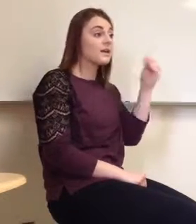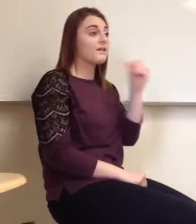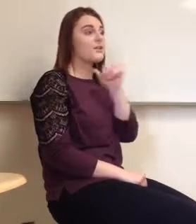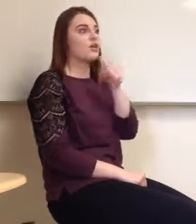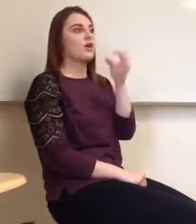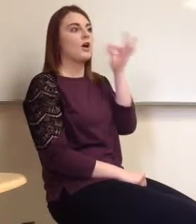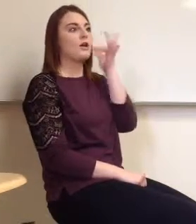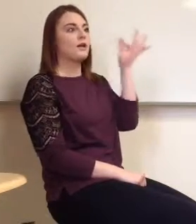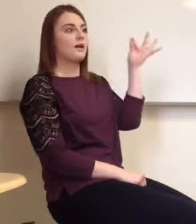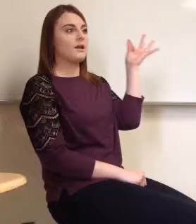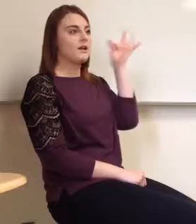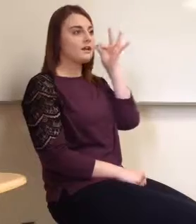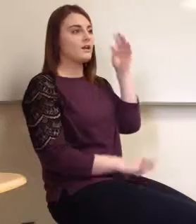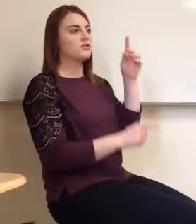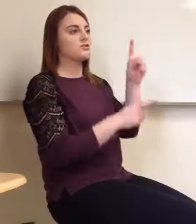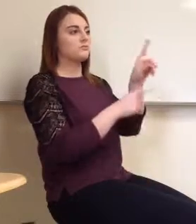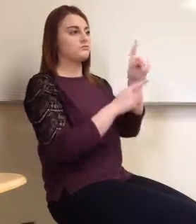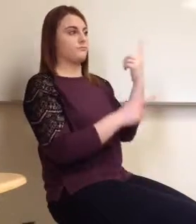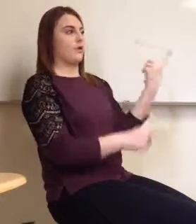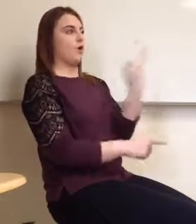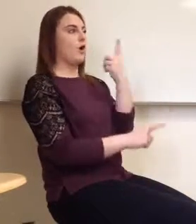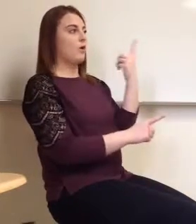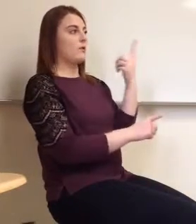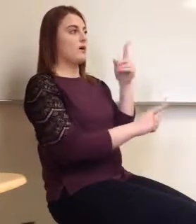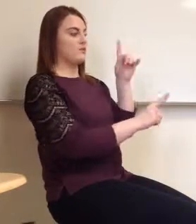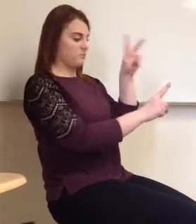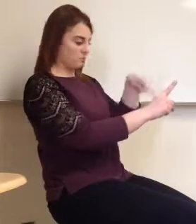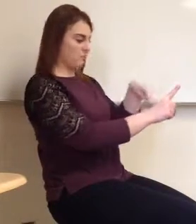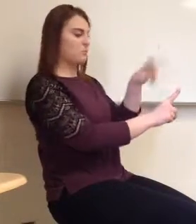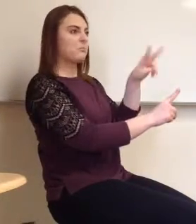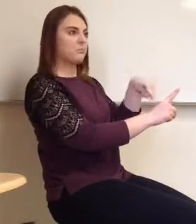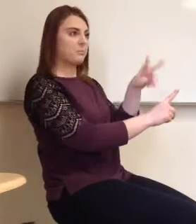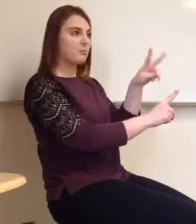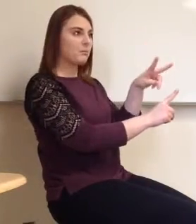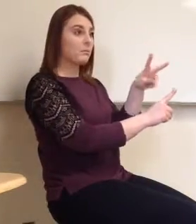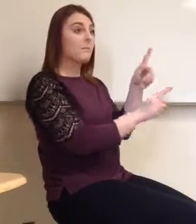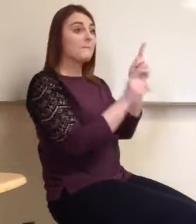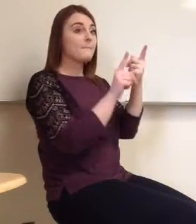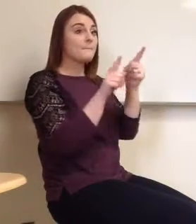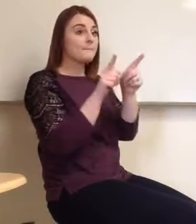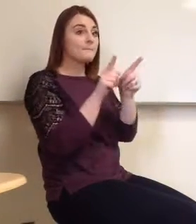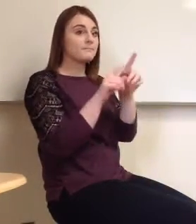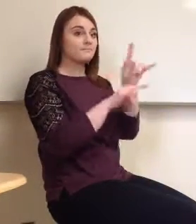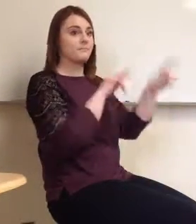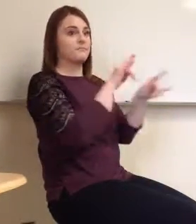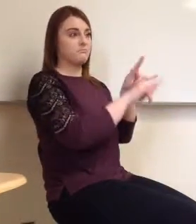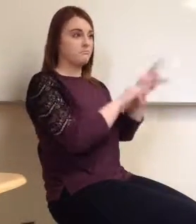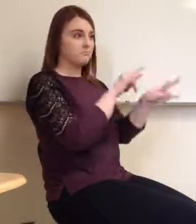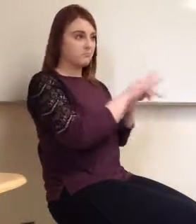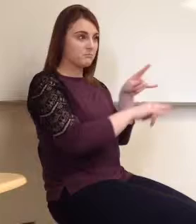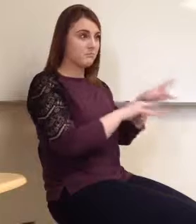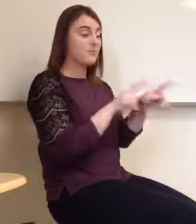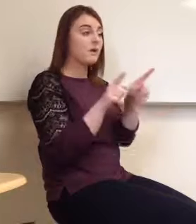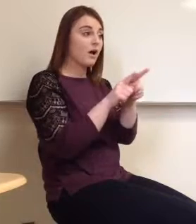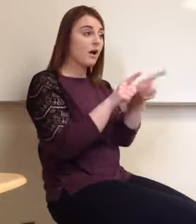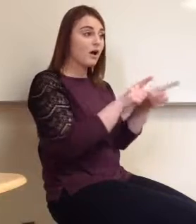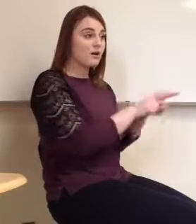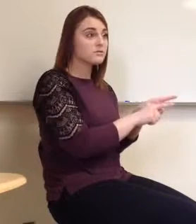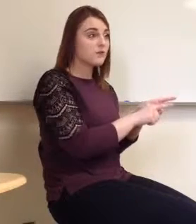He explained that, and then he gives all these examples of how in the classroom it's one thing, and then out